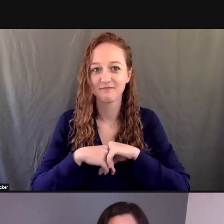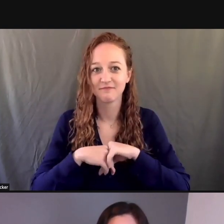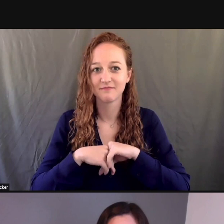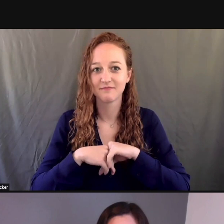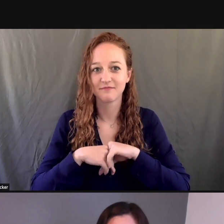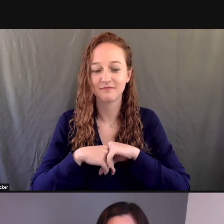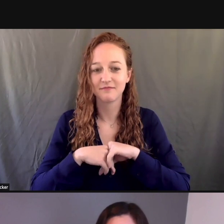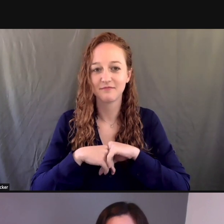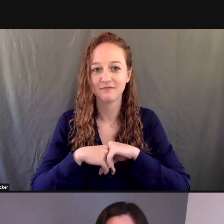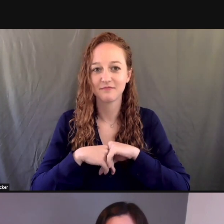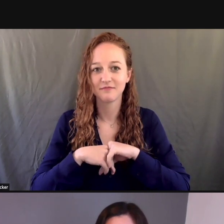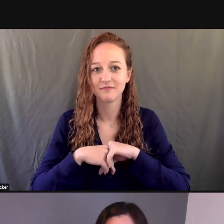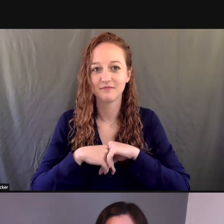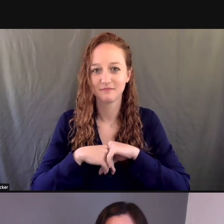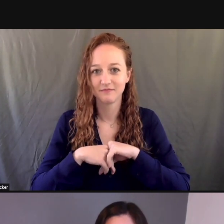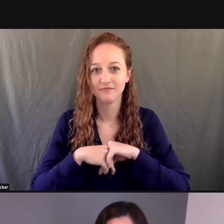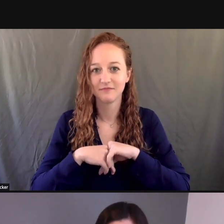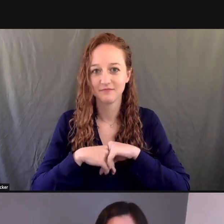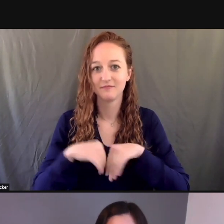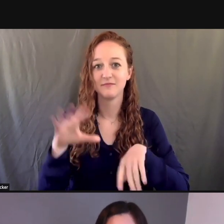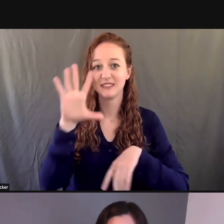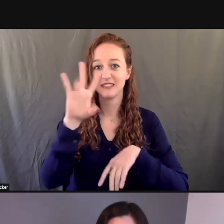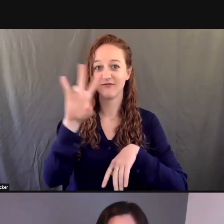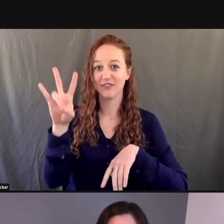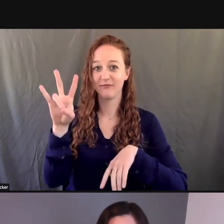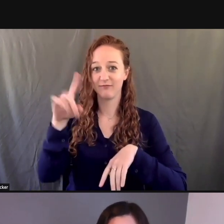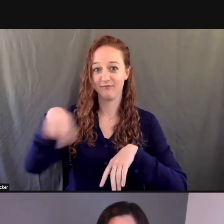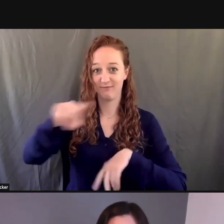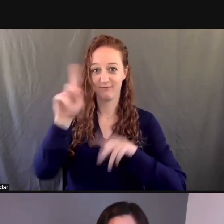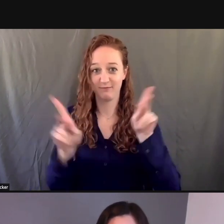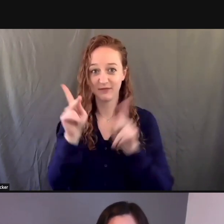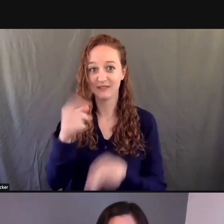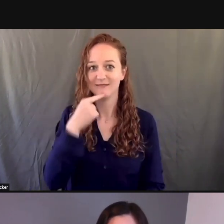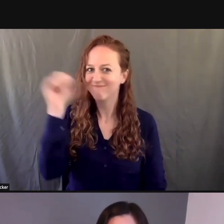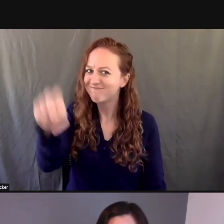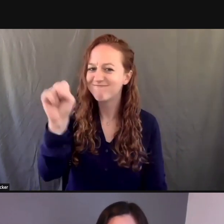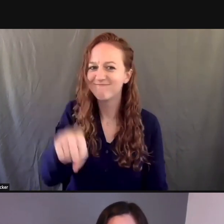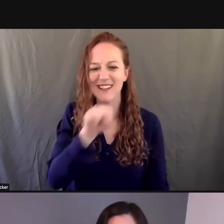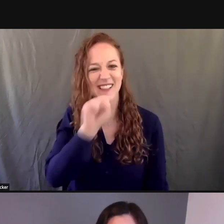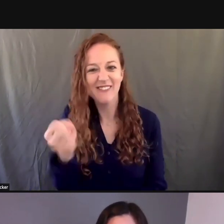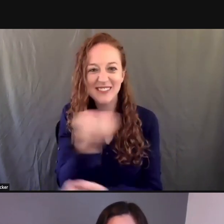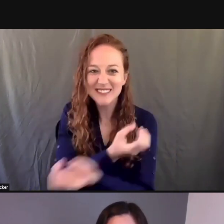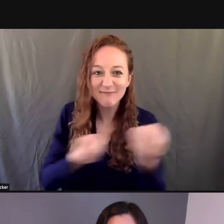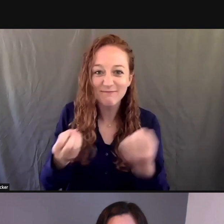Next question. Do you like STEM?